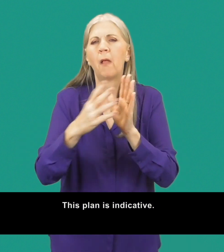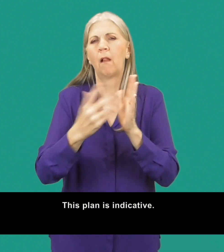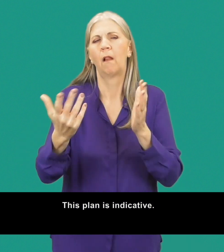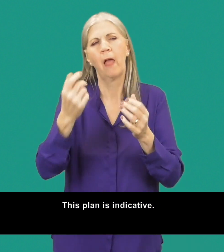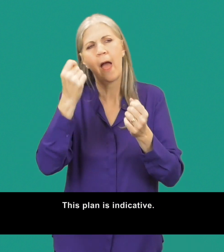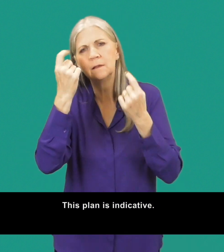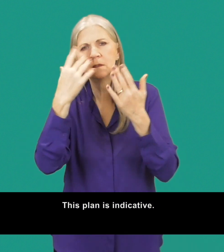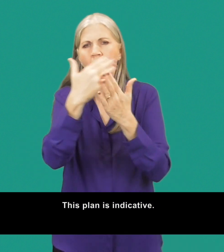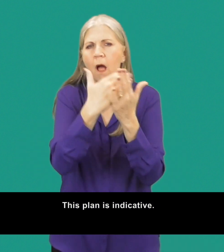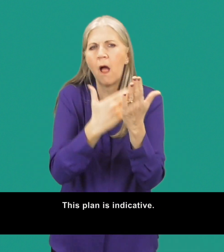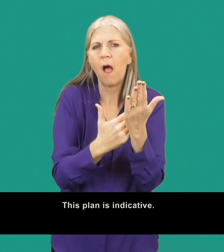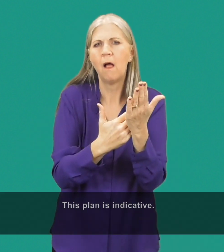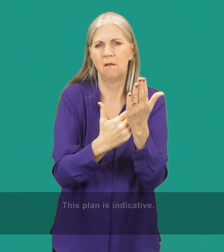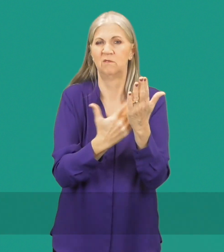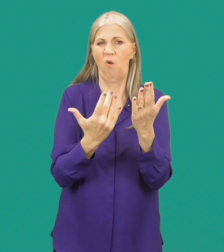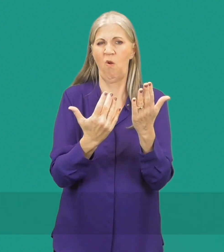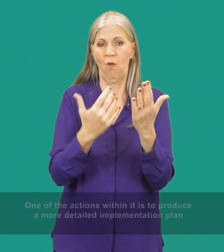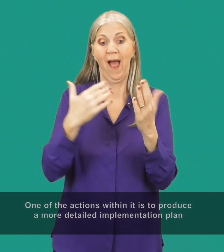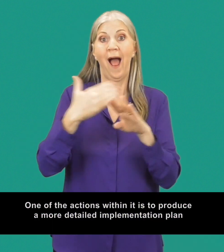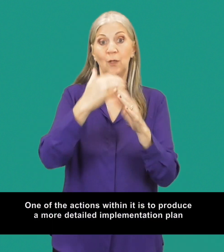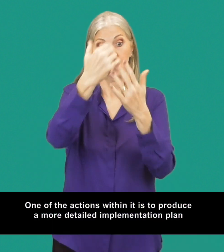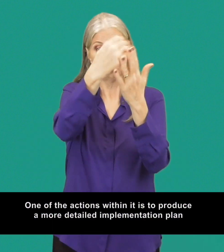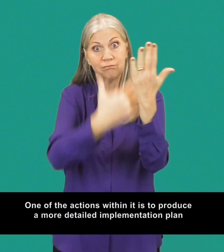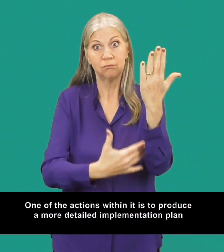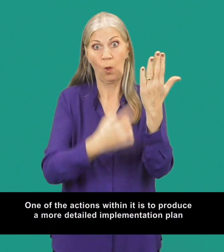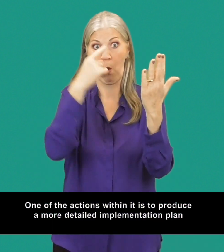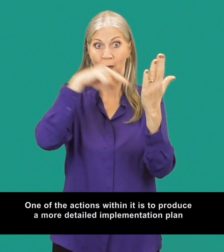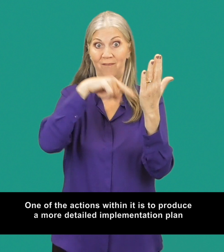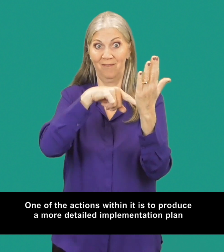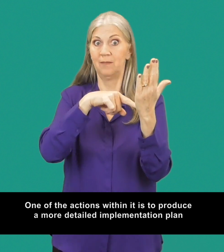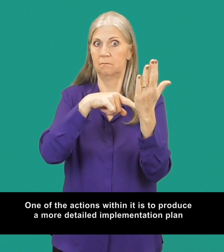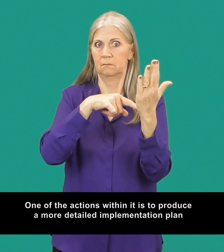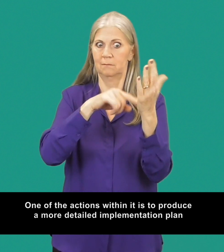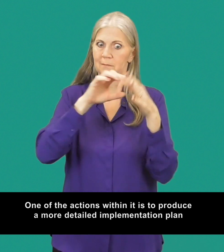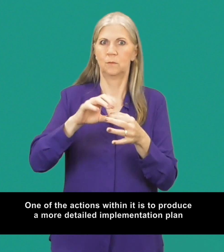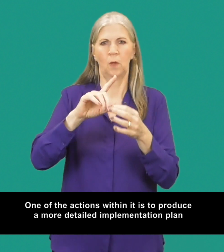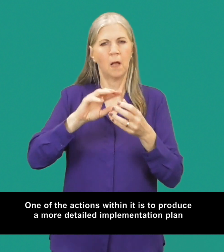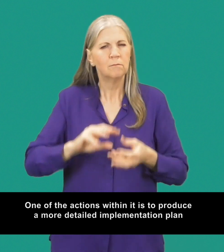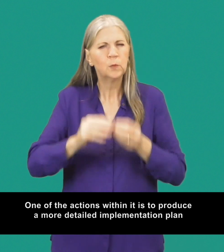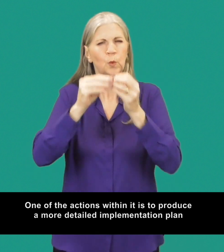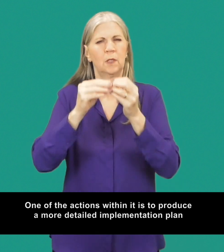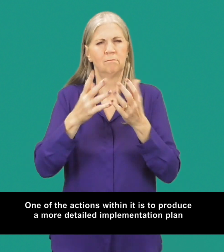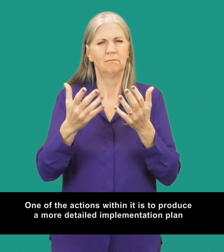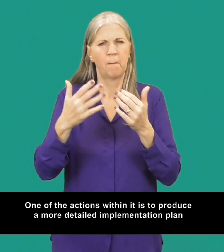One of the actions within it is to produce a more detailed implementation plan